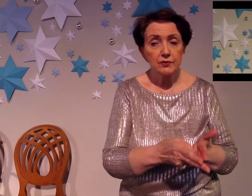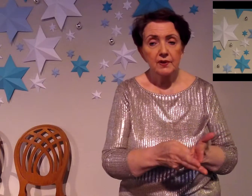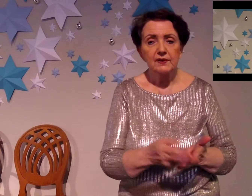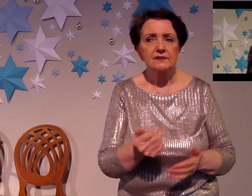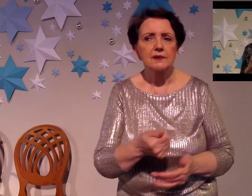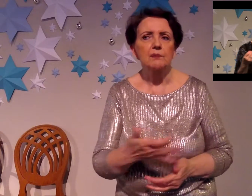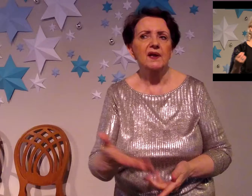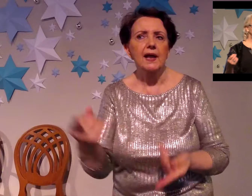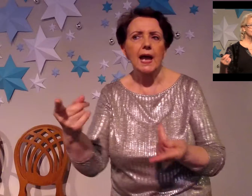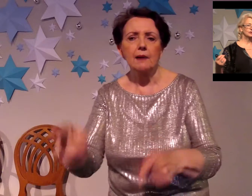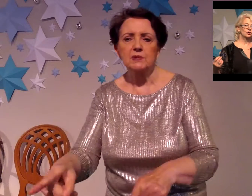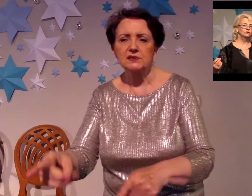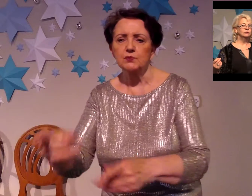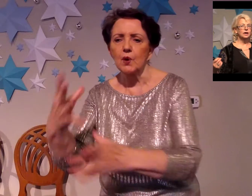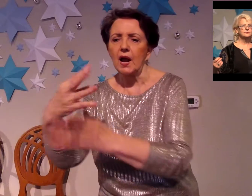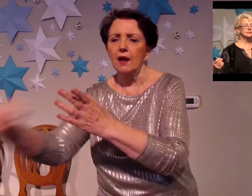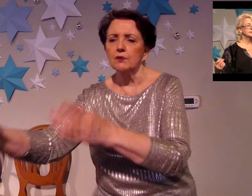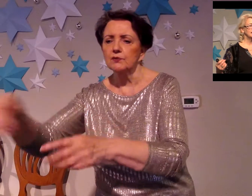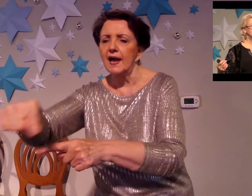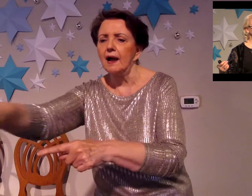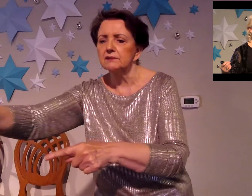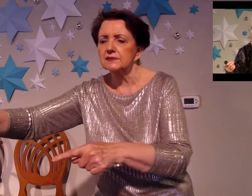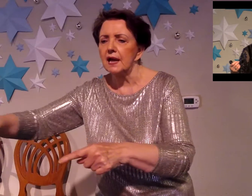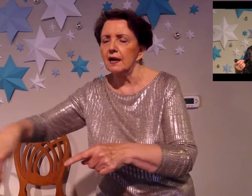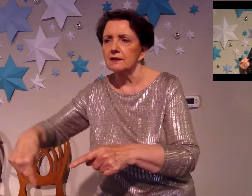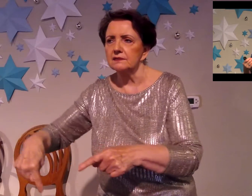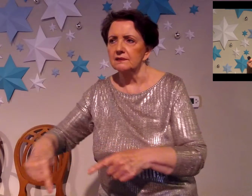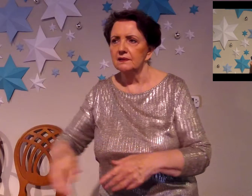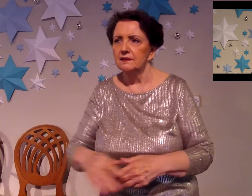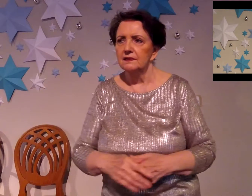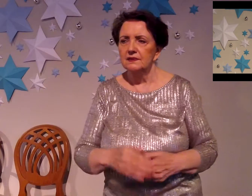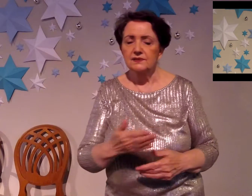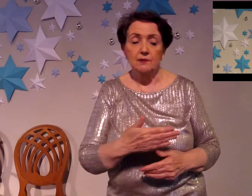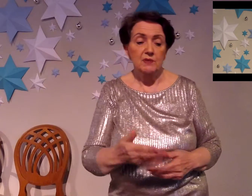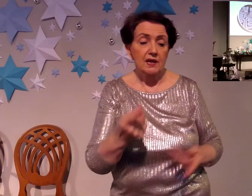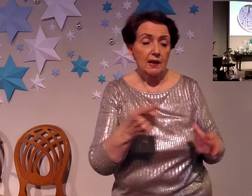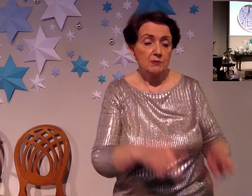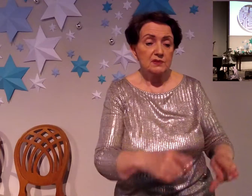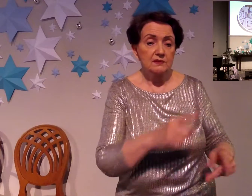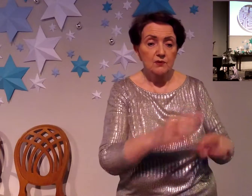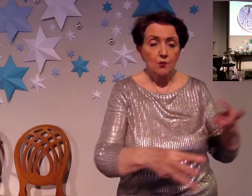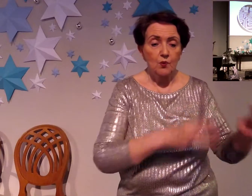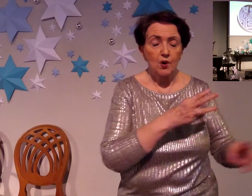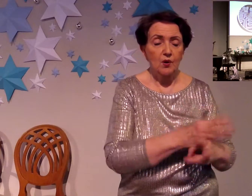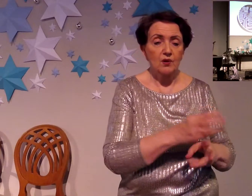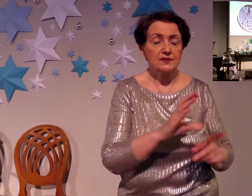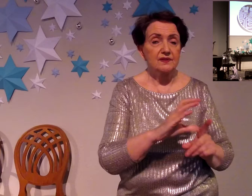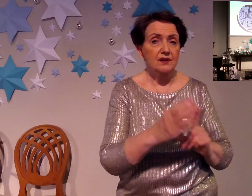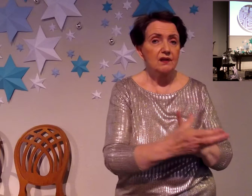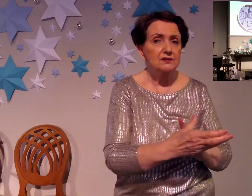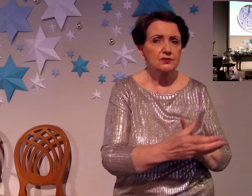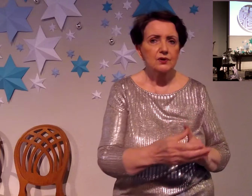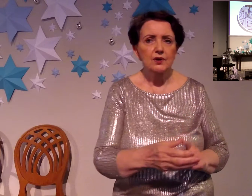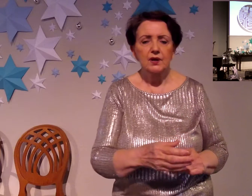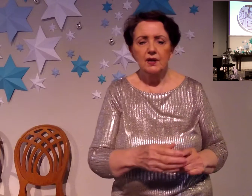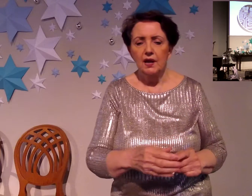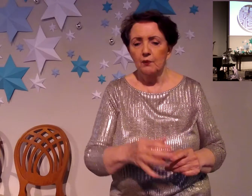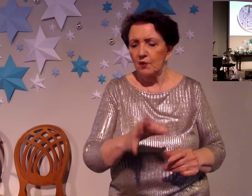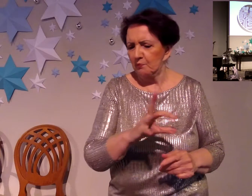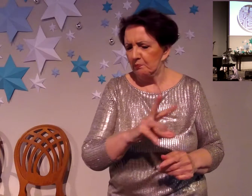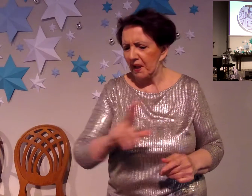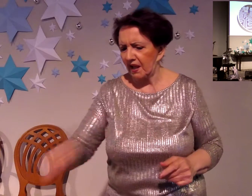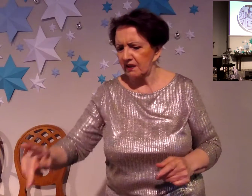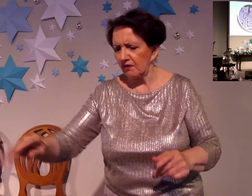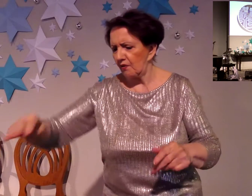happens. Something happens in our own lives, something happens in the world, something happens in the culture, and we are way back here. We